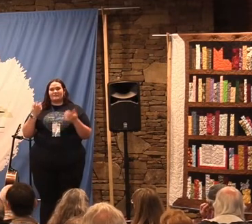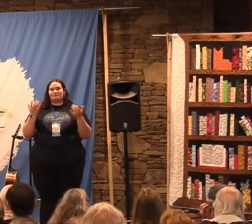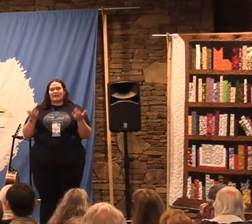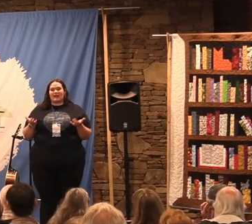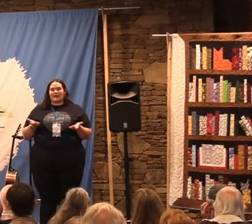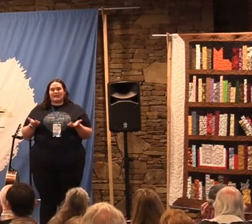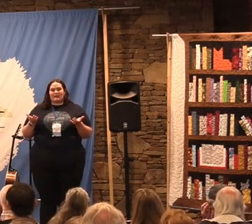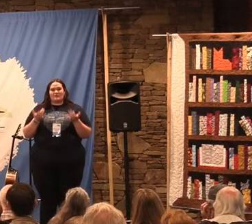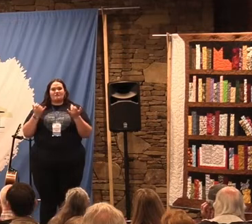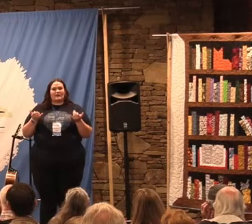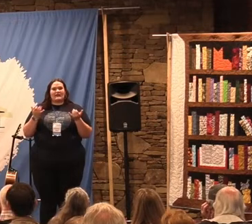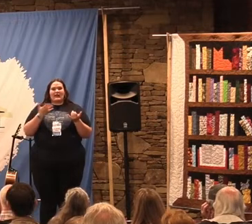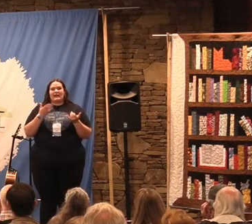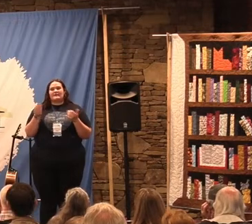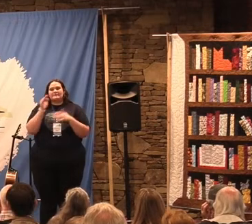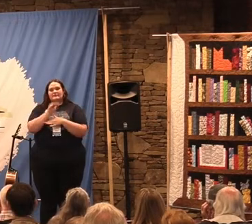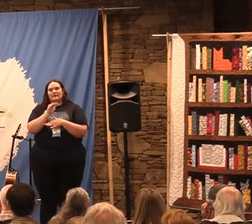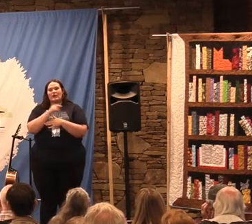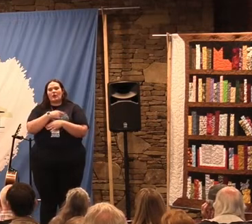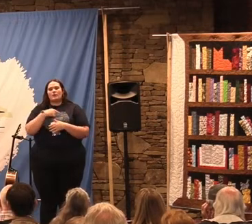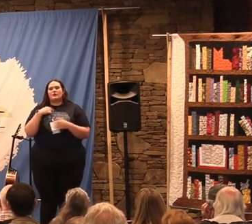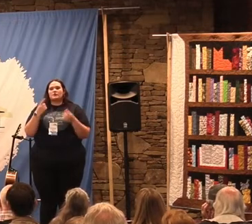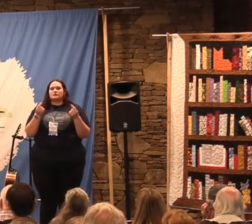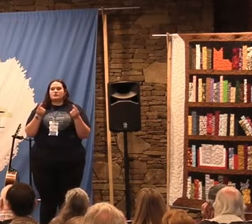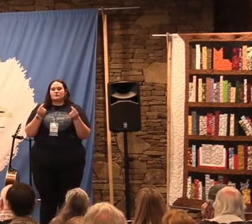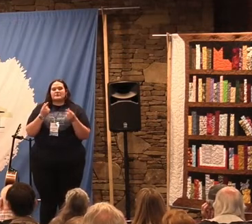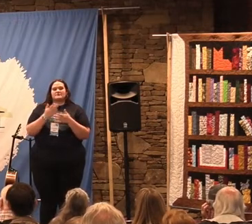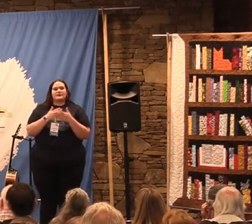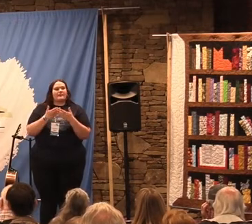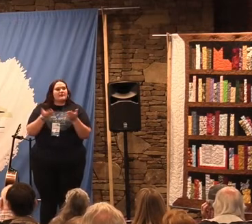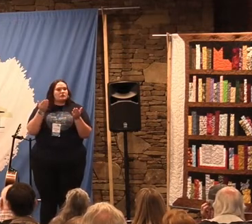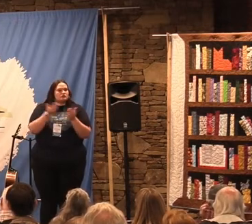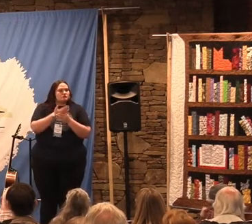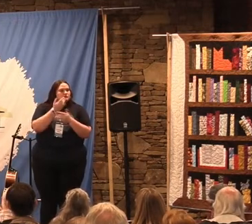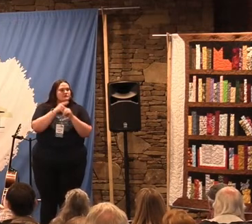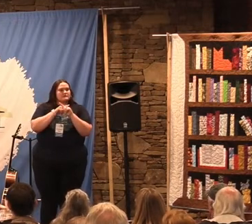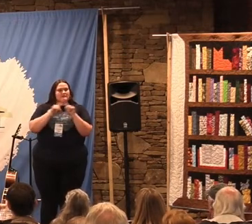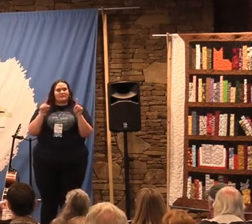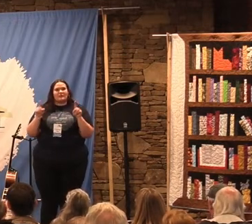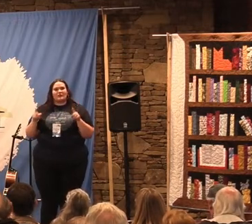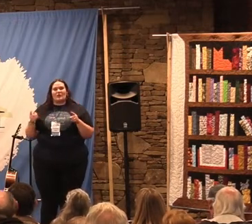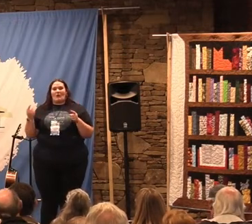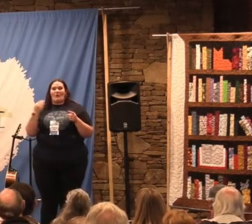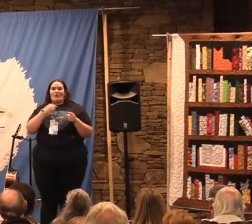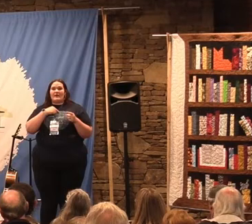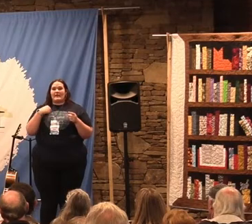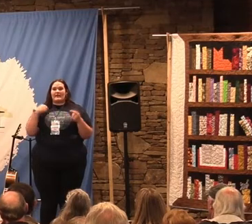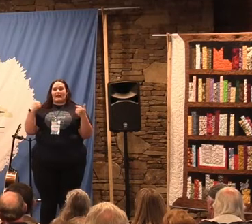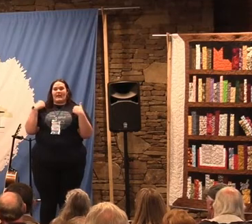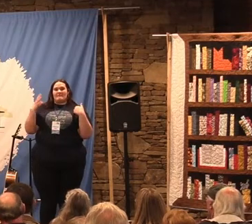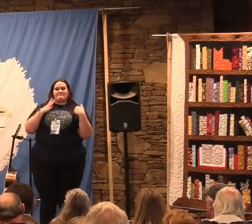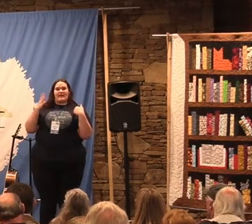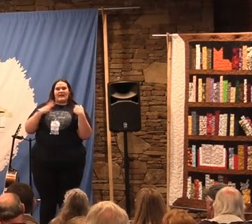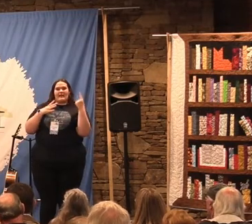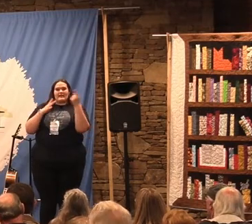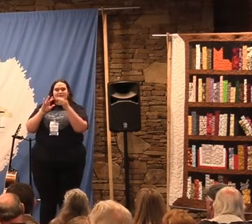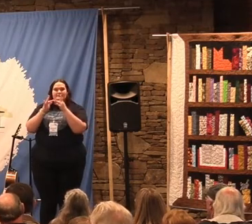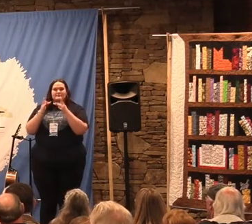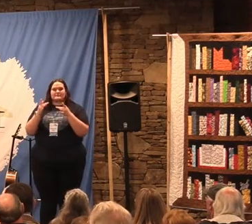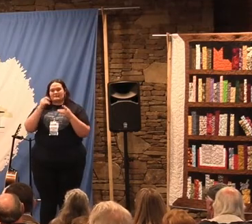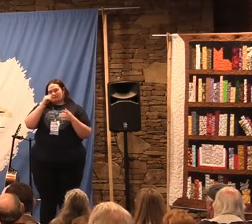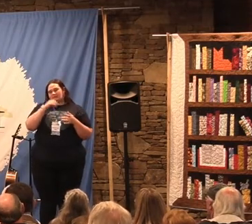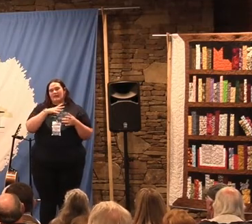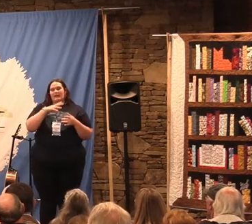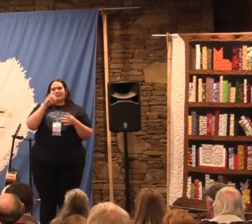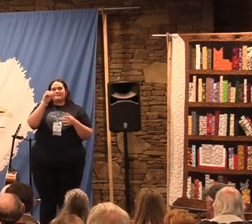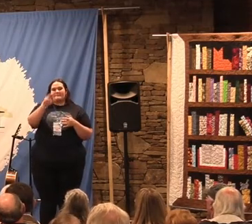right now, and tonight we're doing something new and different. We have gone high tech. We have people in the back, a wonderful gentleman